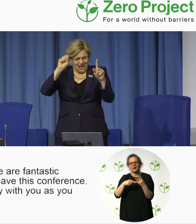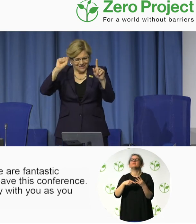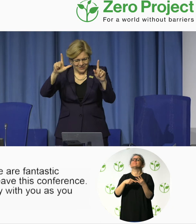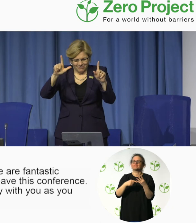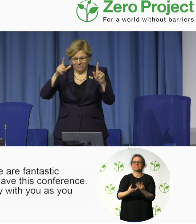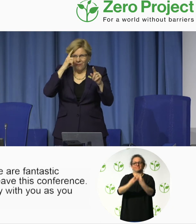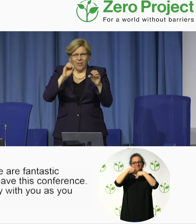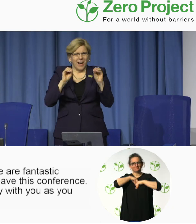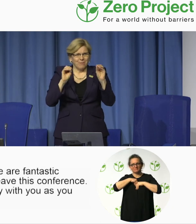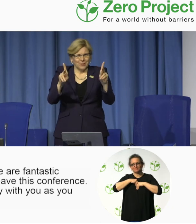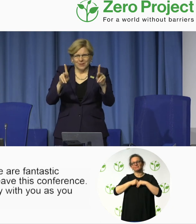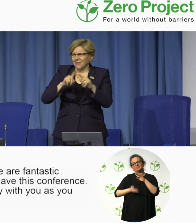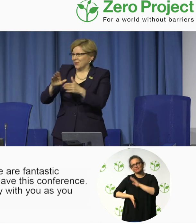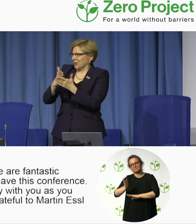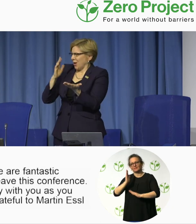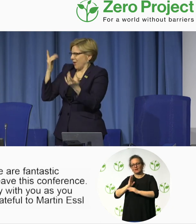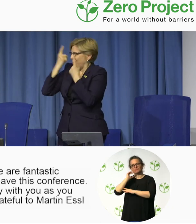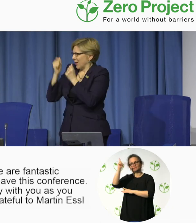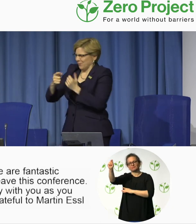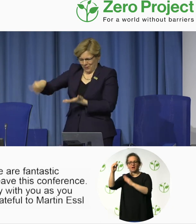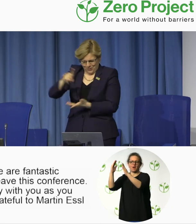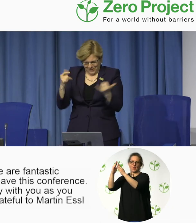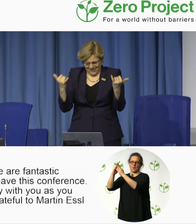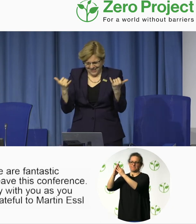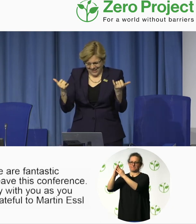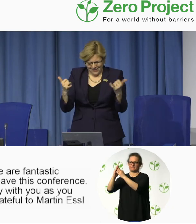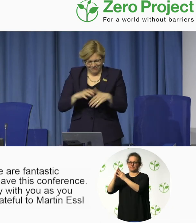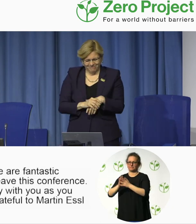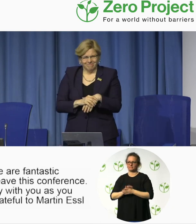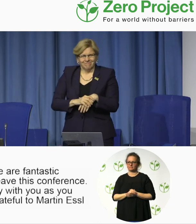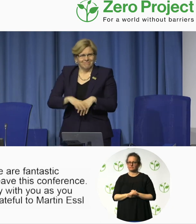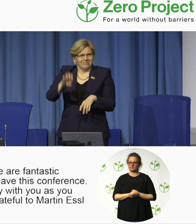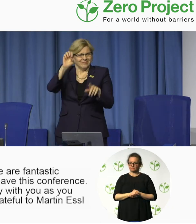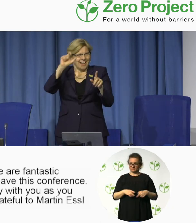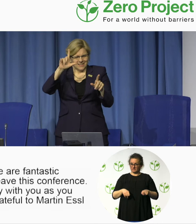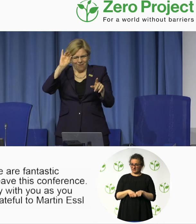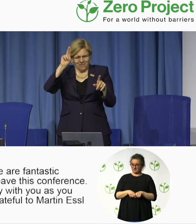I am so grateful to Martin Essel for the opportunity to be able to share thoughts with you today.